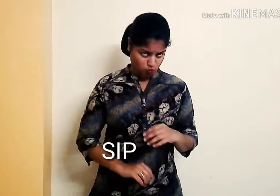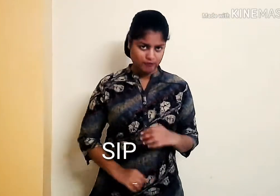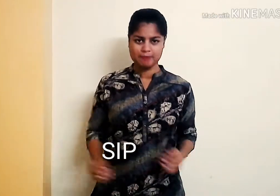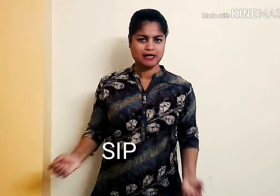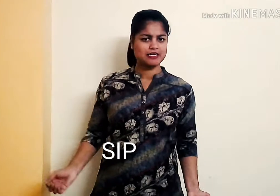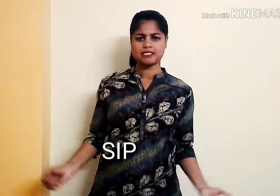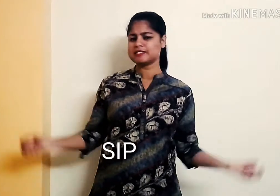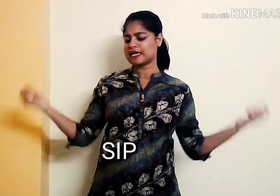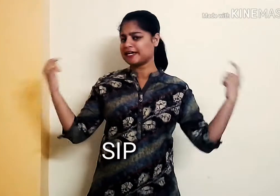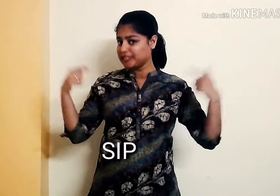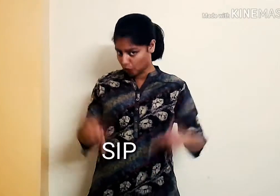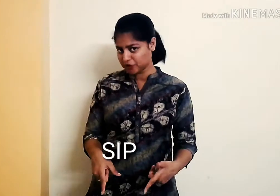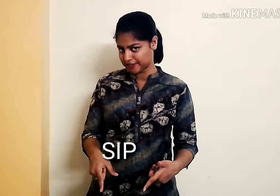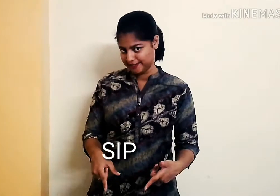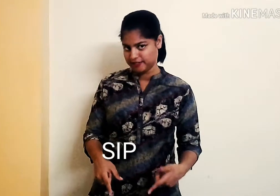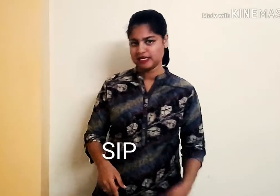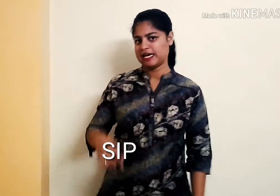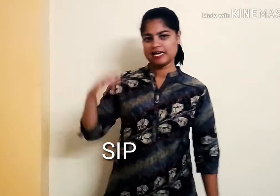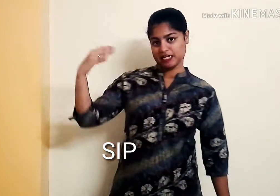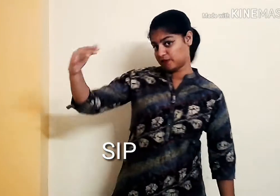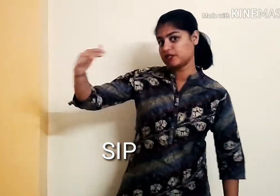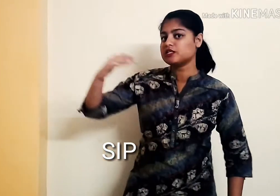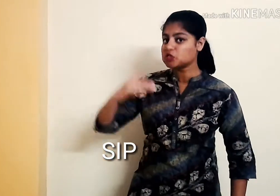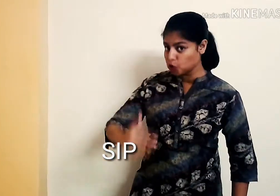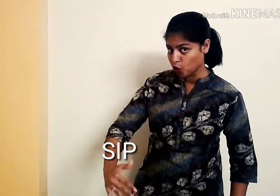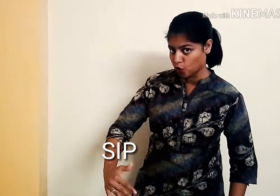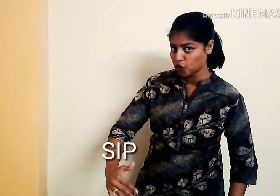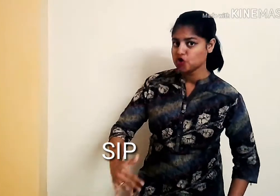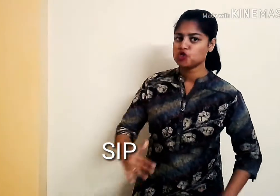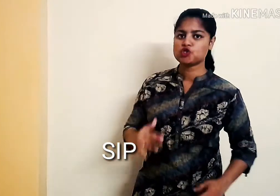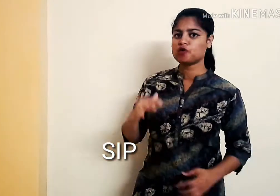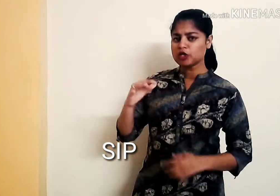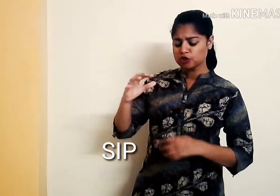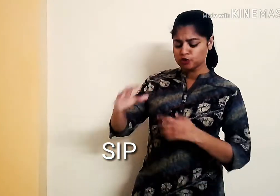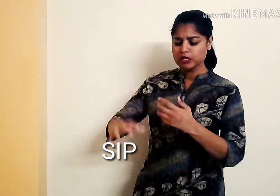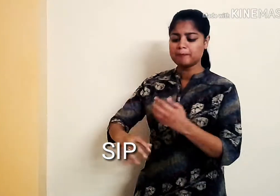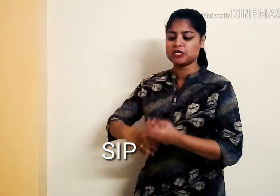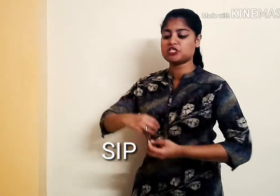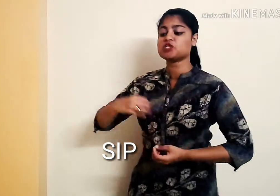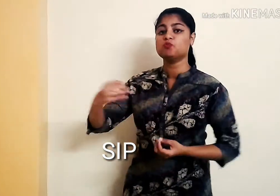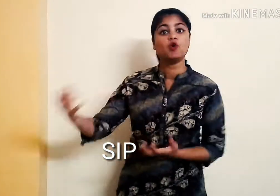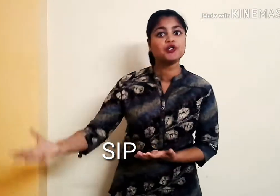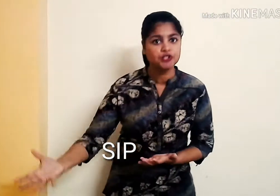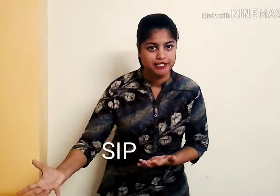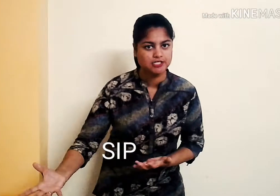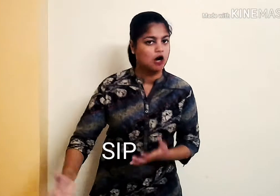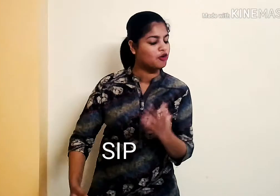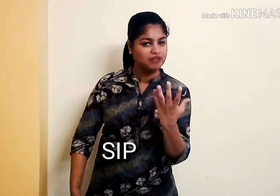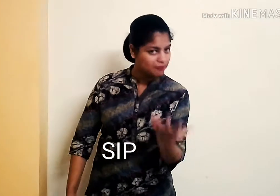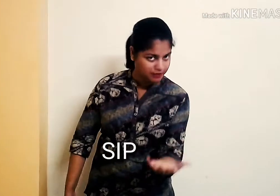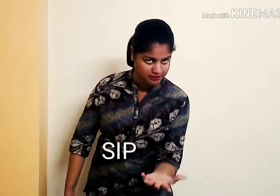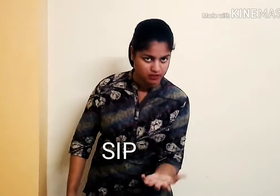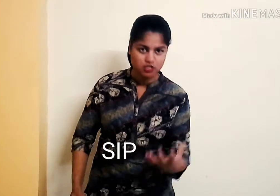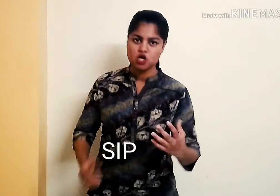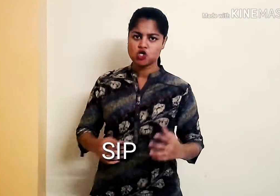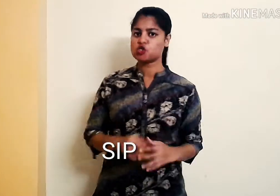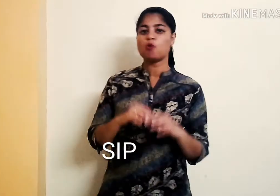when market is at downtrend and NAV is low, so you will purchase more units out of that money. So what